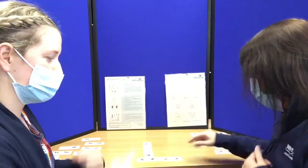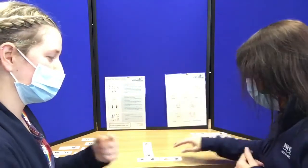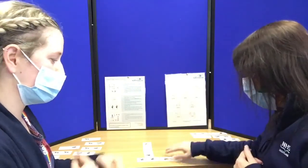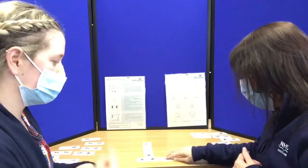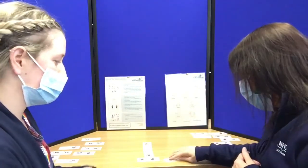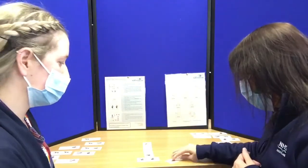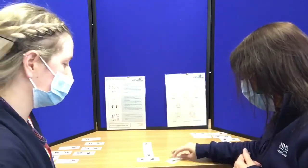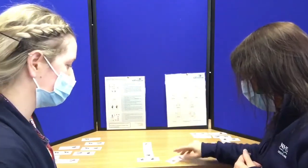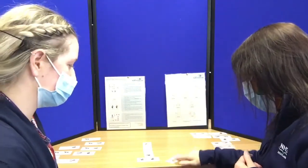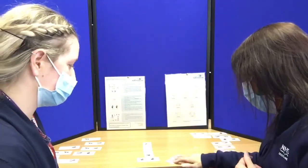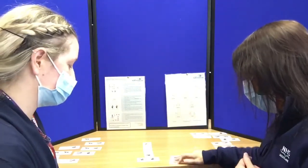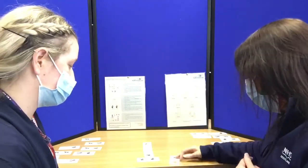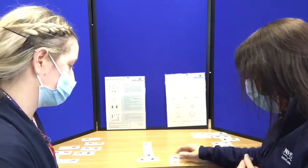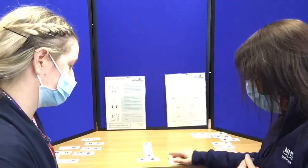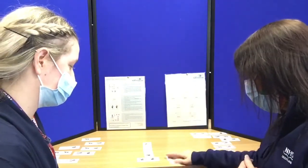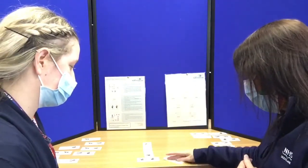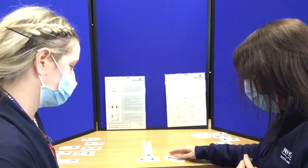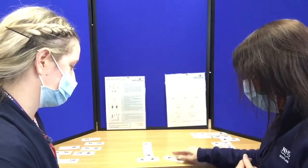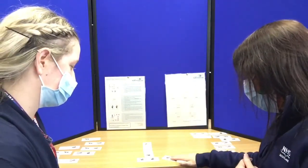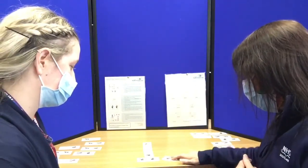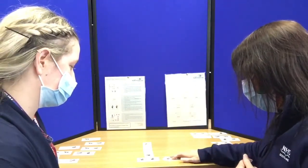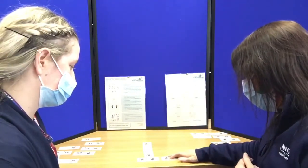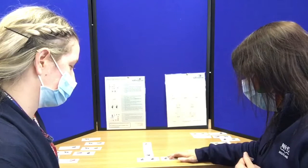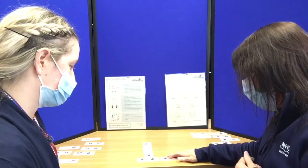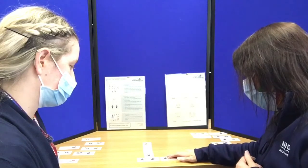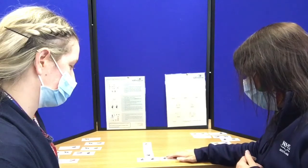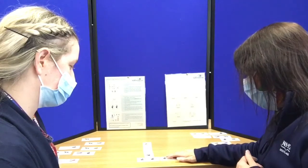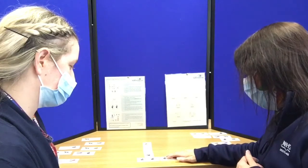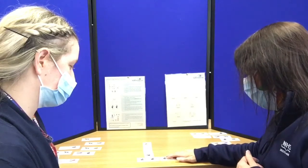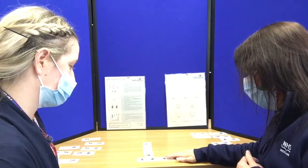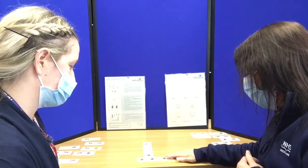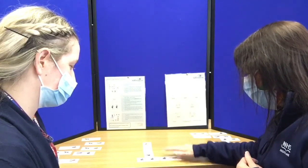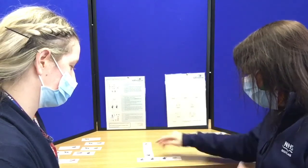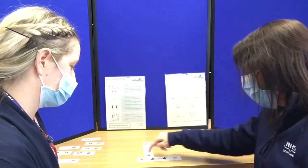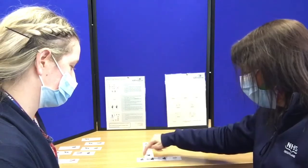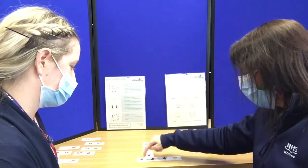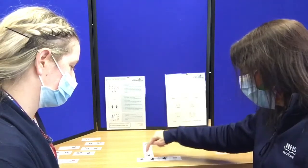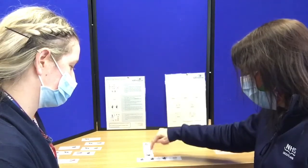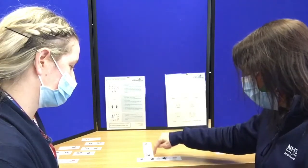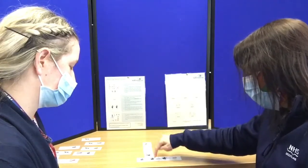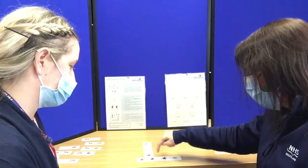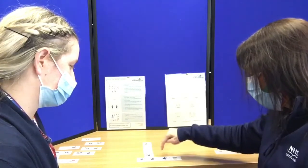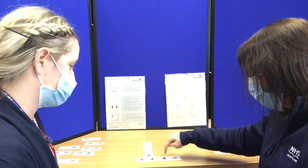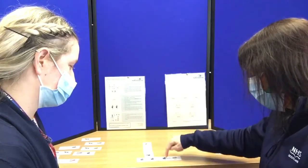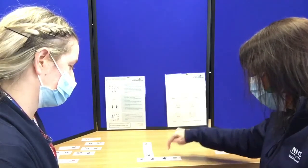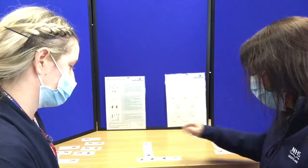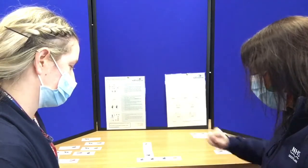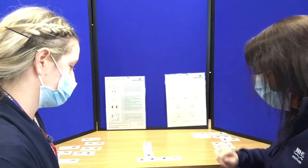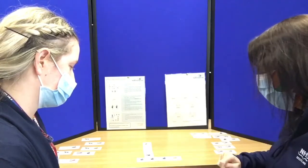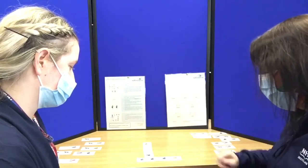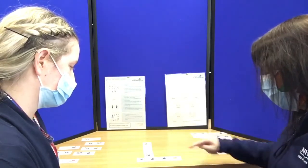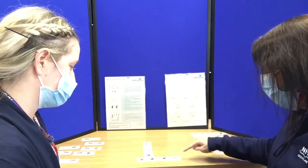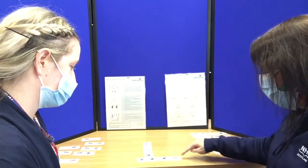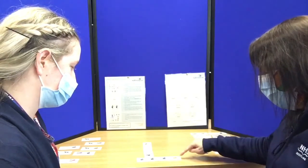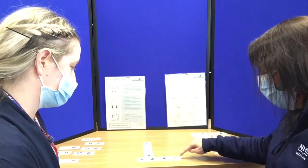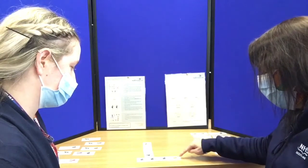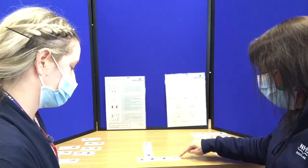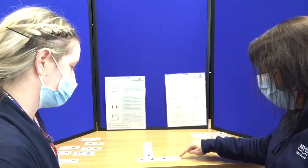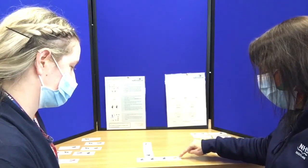round. Turn around. Okay, there we go. Oh, we've got a cat and a cat and a cat. And then